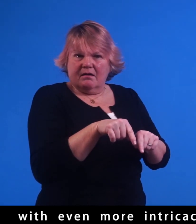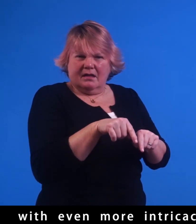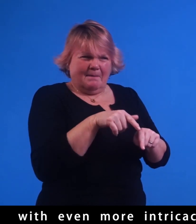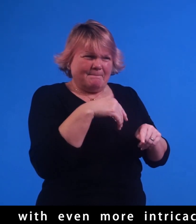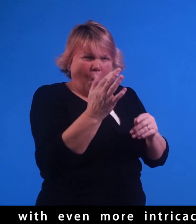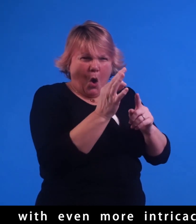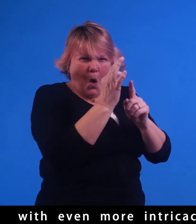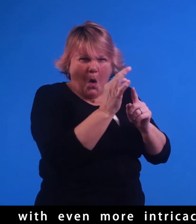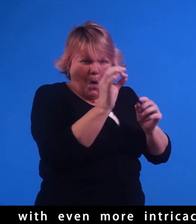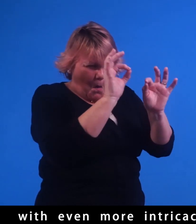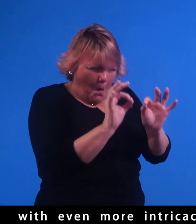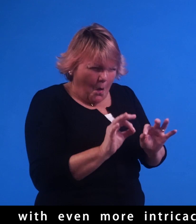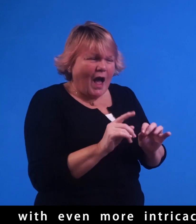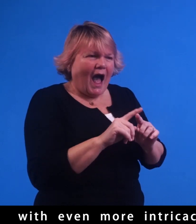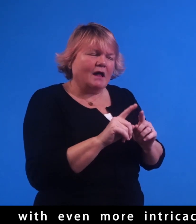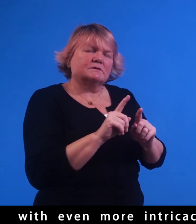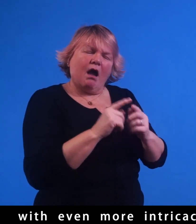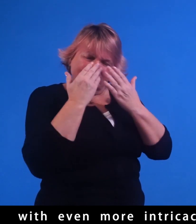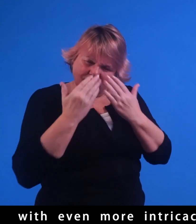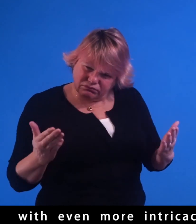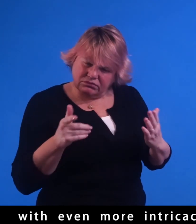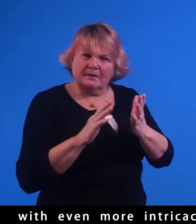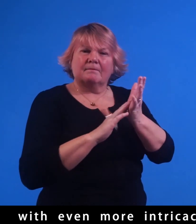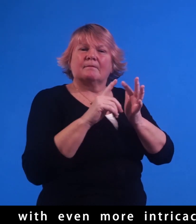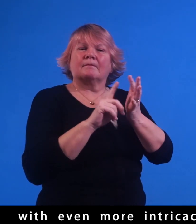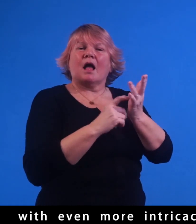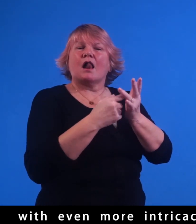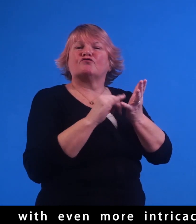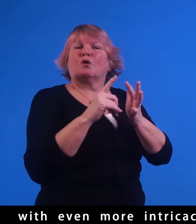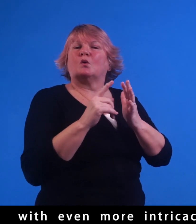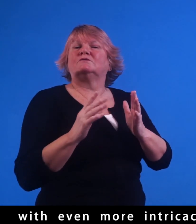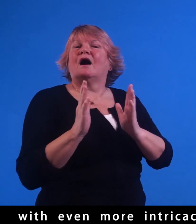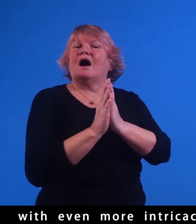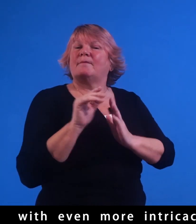with even more intricacy and homage to Melrose Abbey.